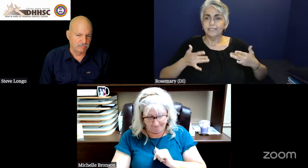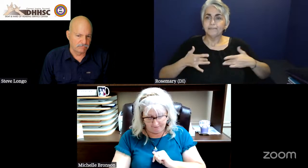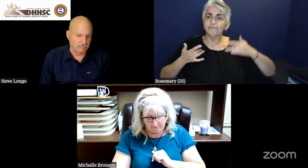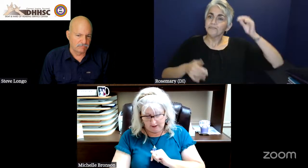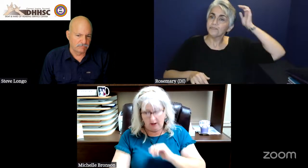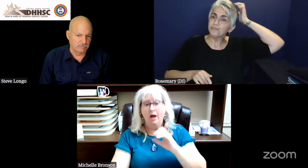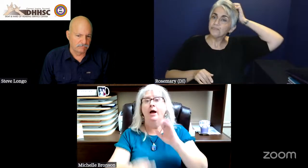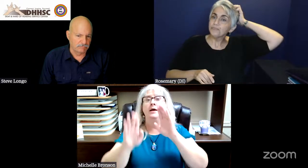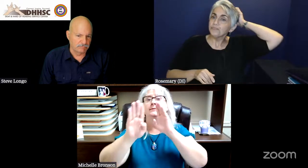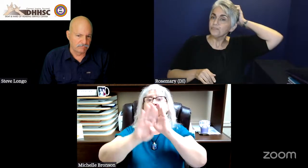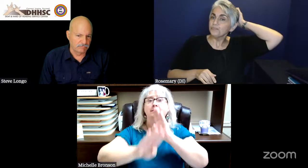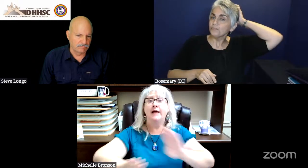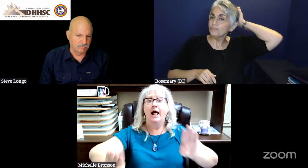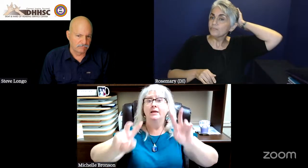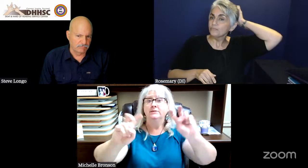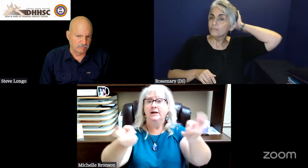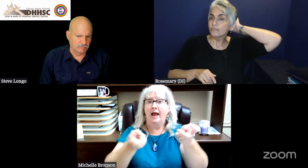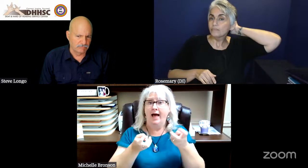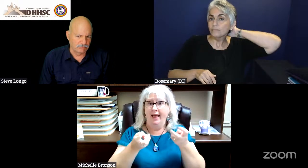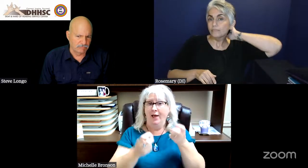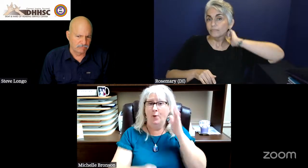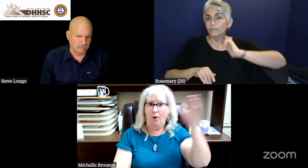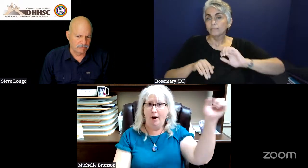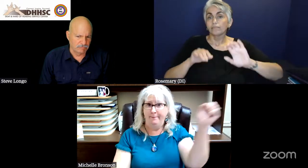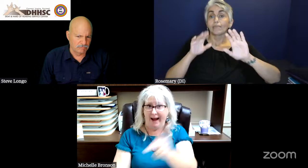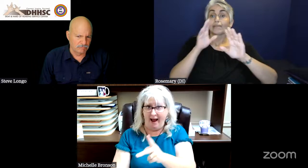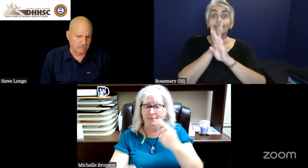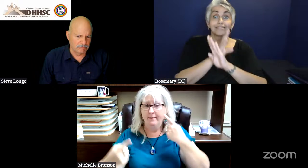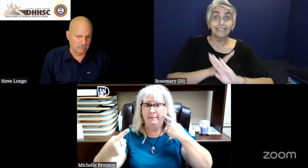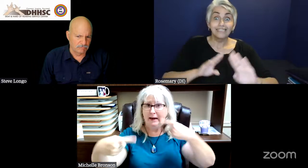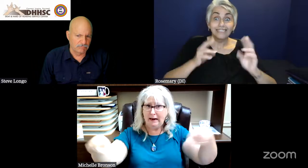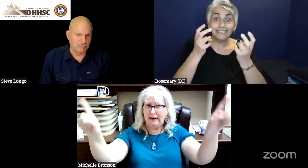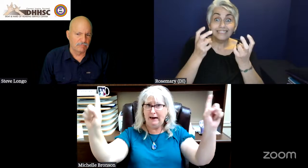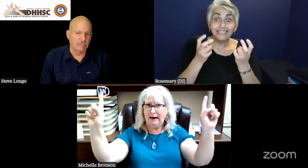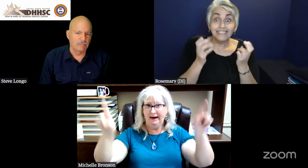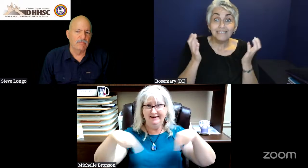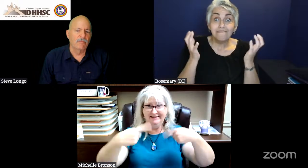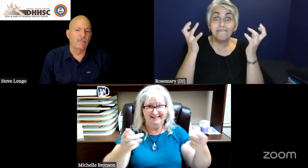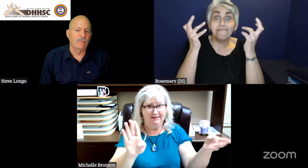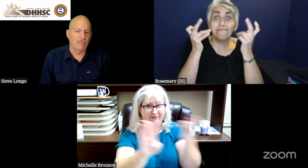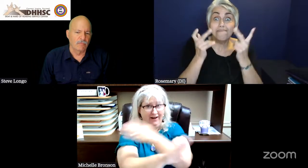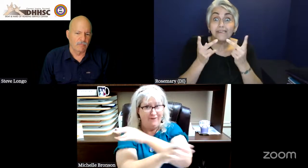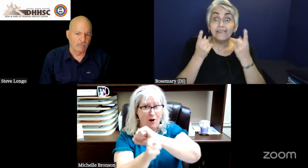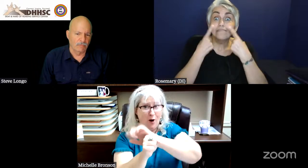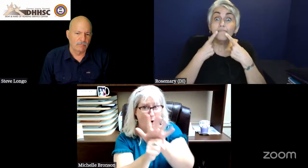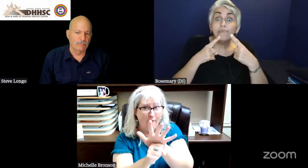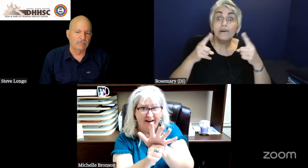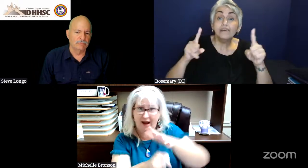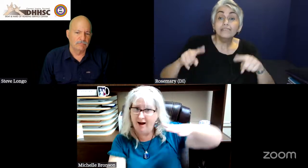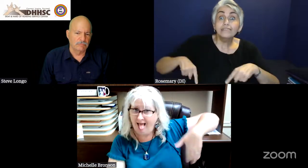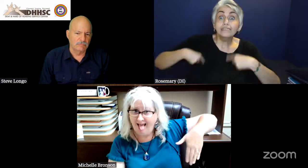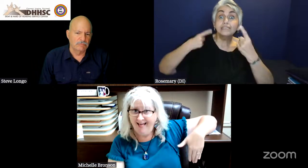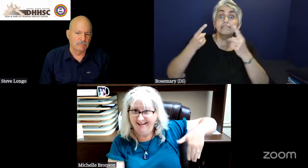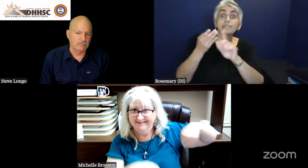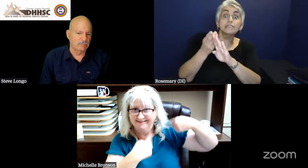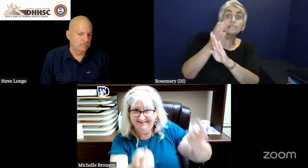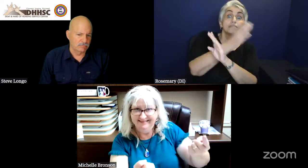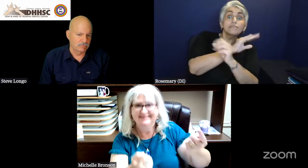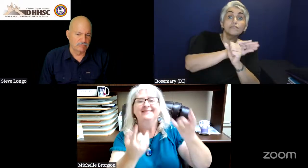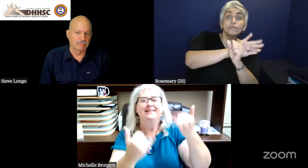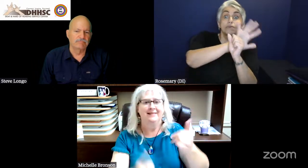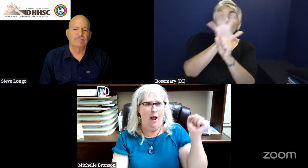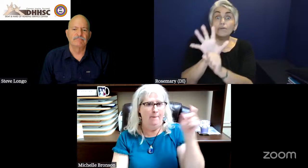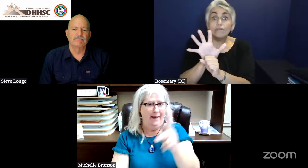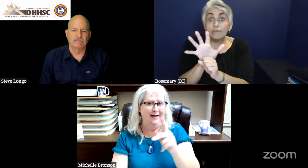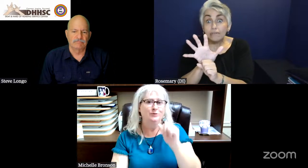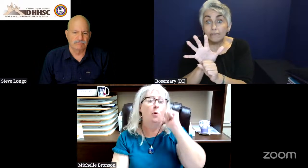There's so much coming. There's a love something as well. And by the way, the Silent Sleigh is back at long